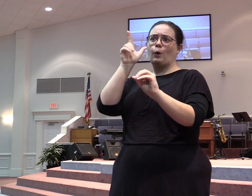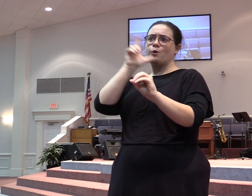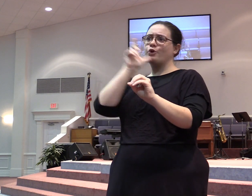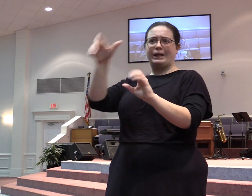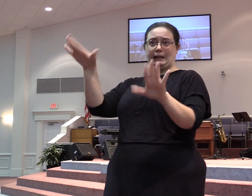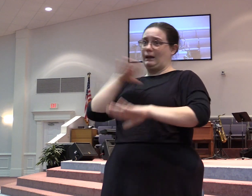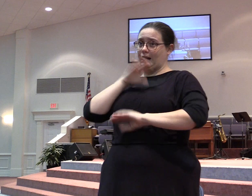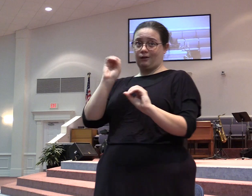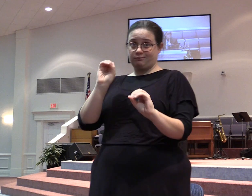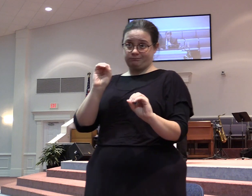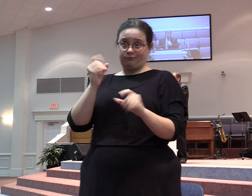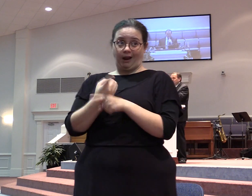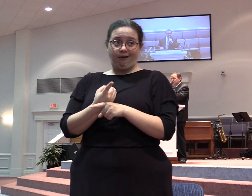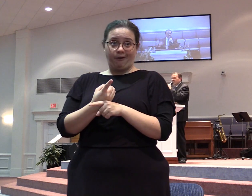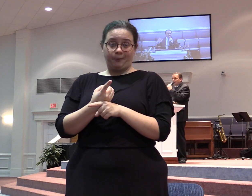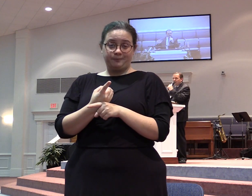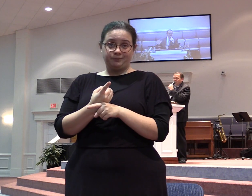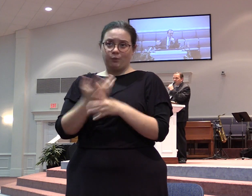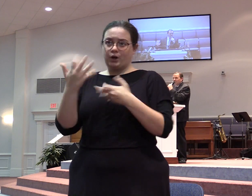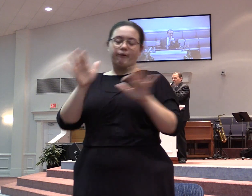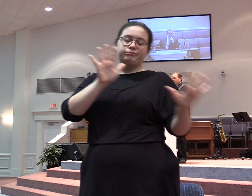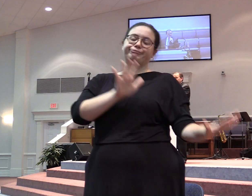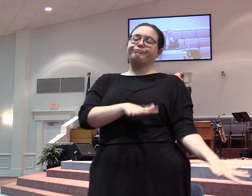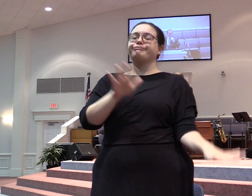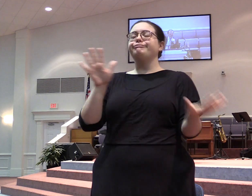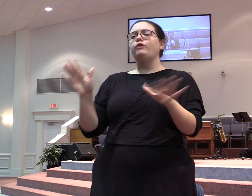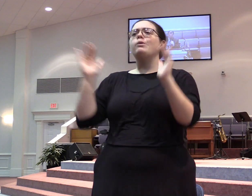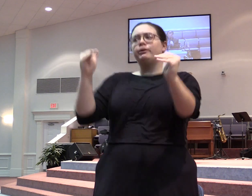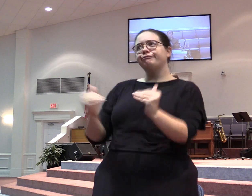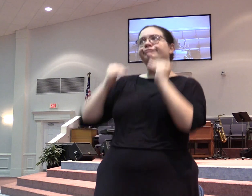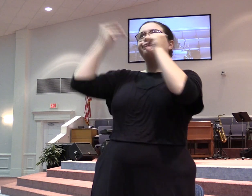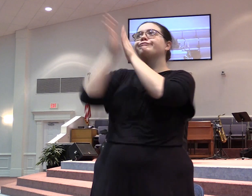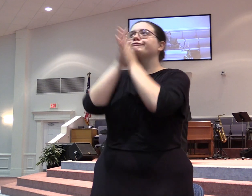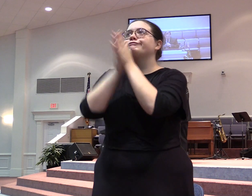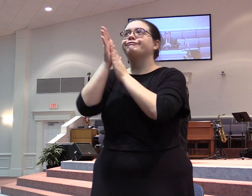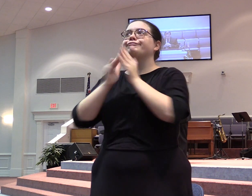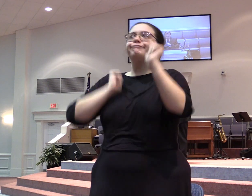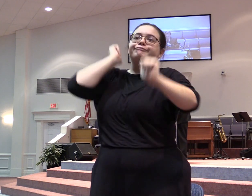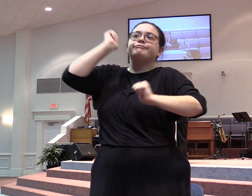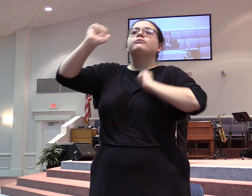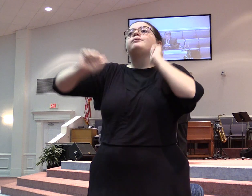morning. We appreciate it. And we don't want to settle down. We want to reach higher. Amen?